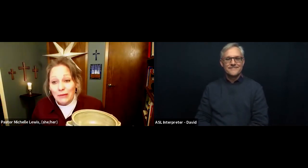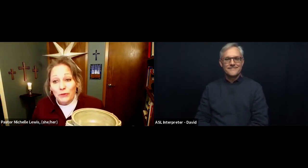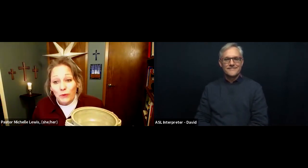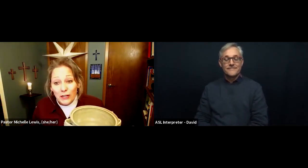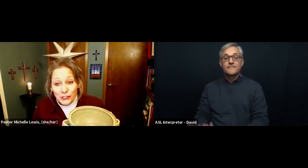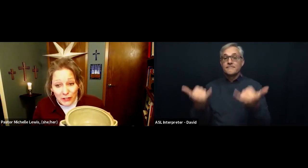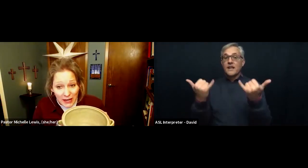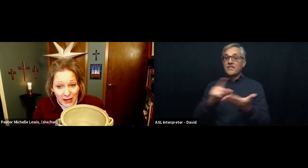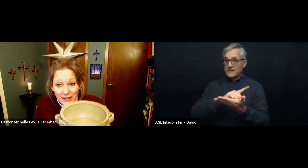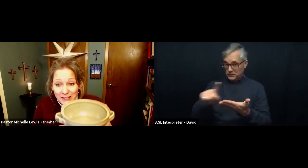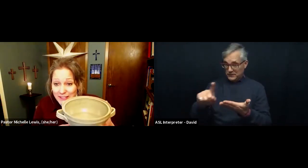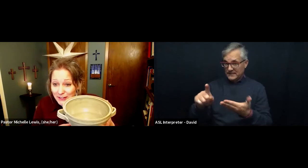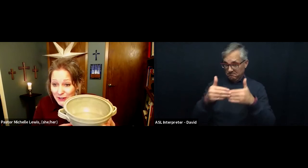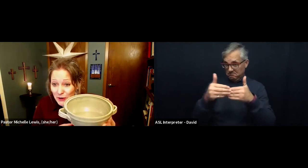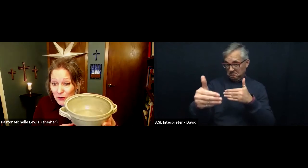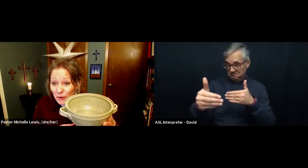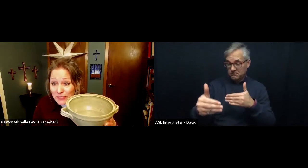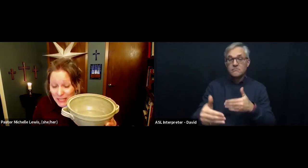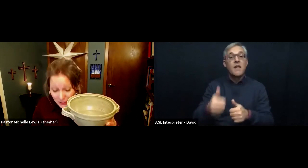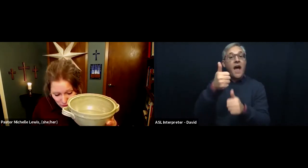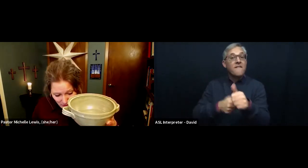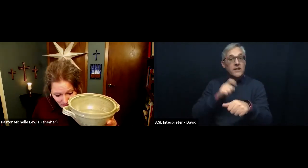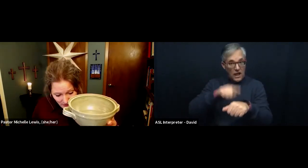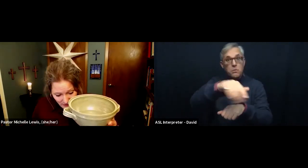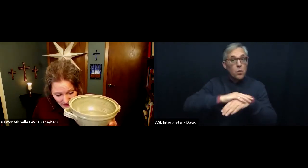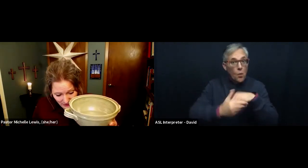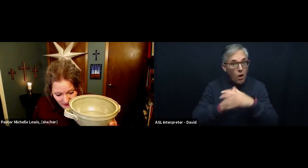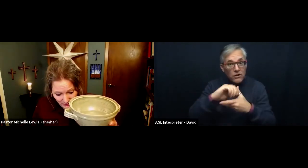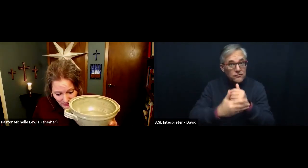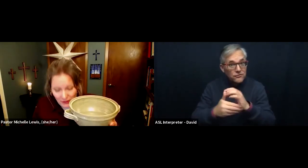every time you wash your hands or take a drink,